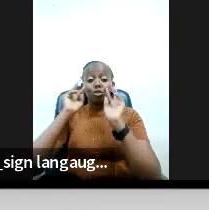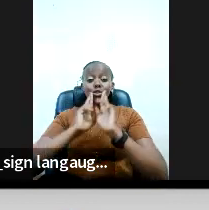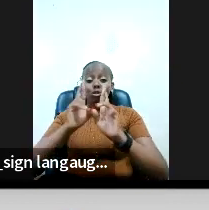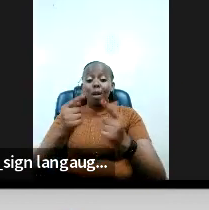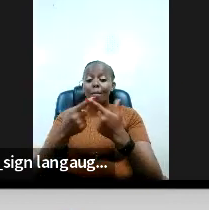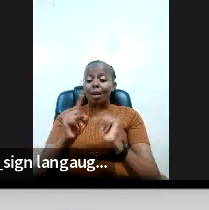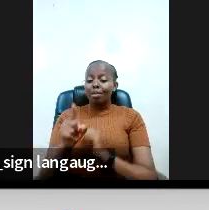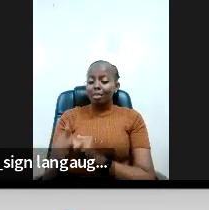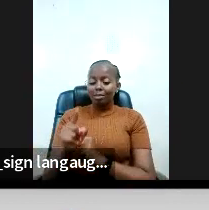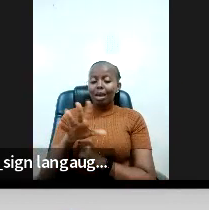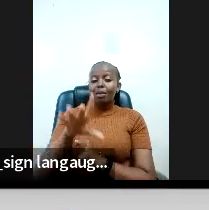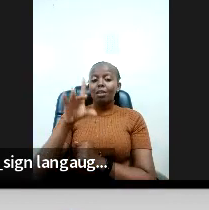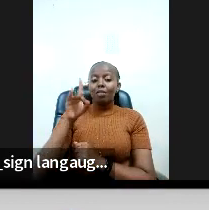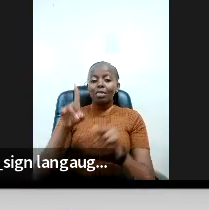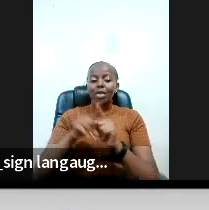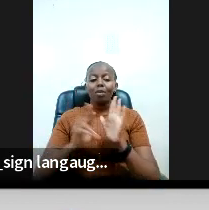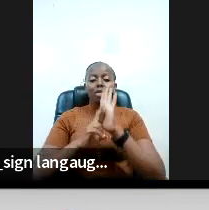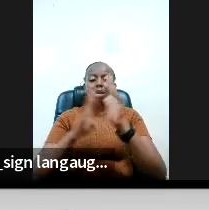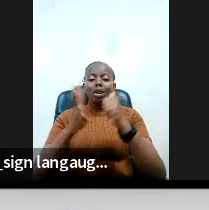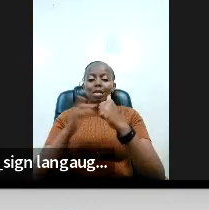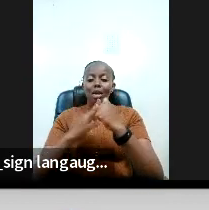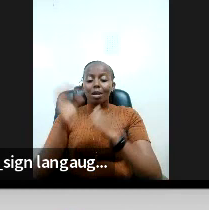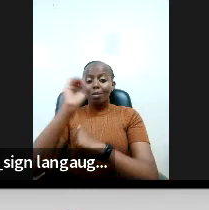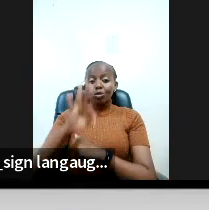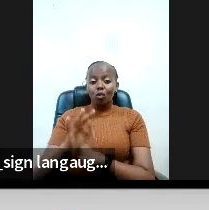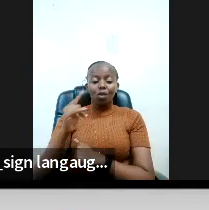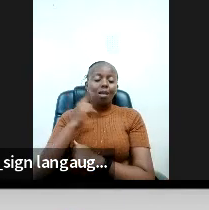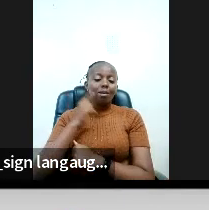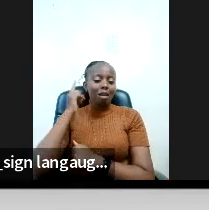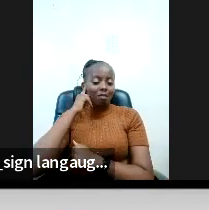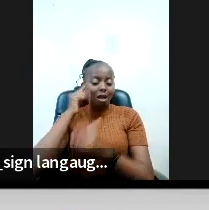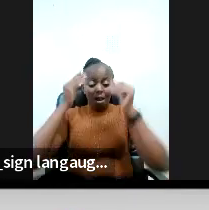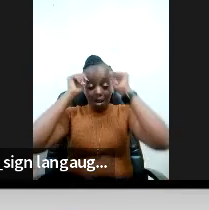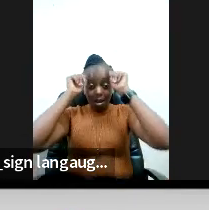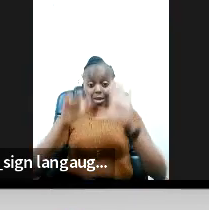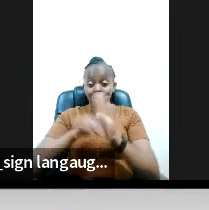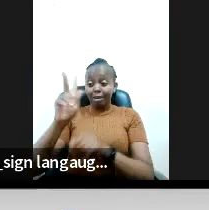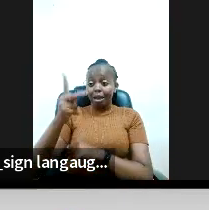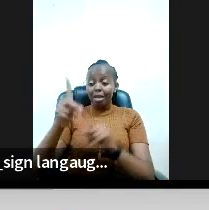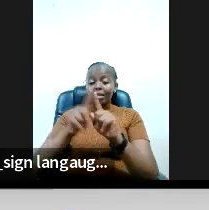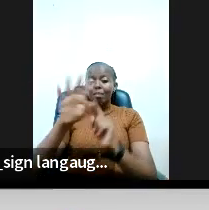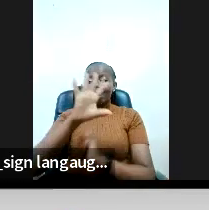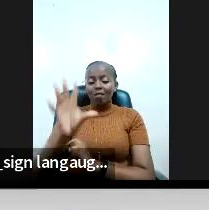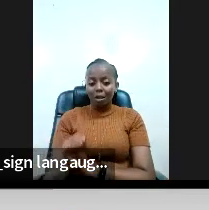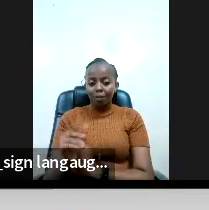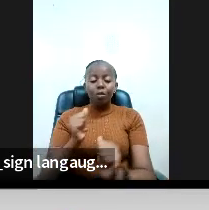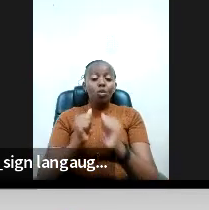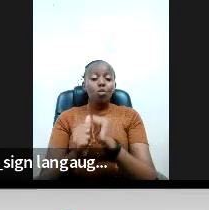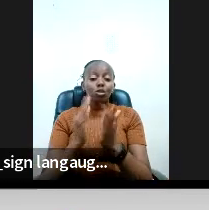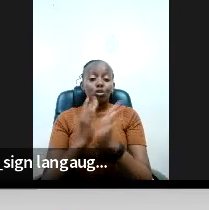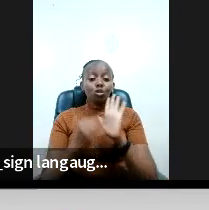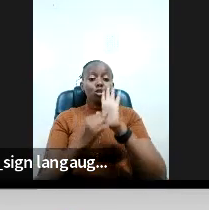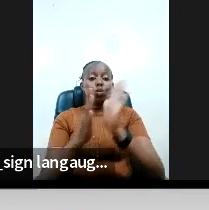this identifies and represent 98% of the deaf learners in deaf learning institutions in Kenya and Africa, which are marked with very